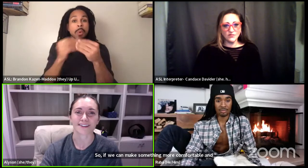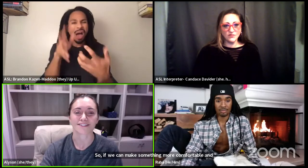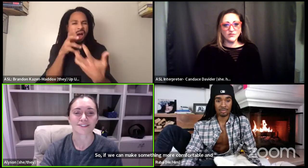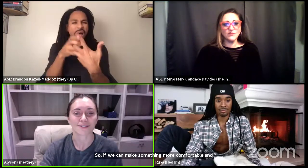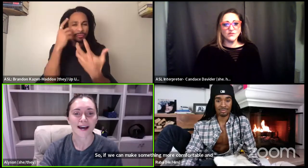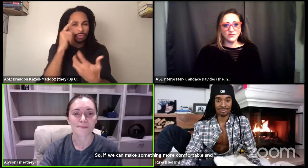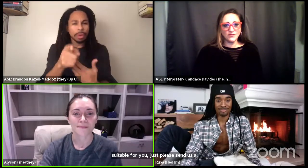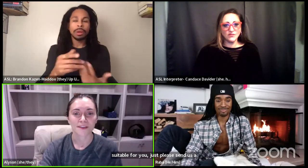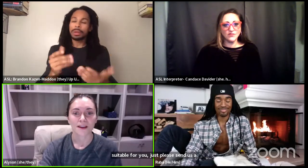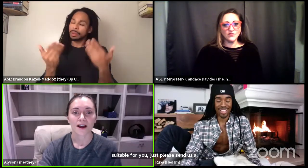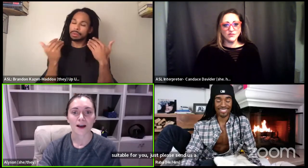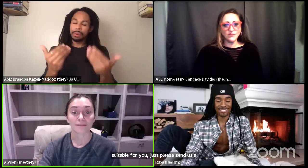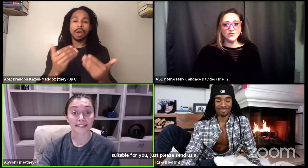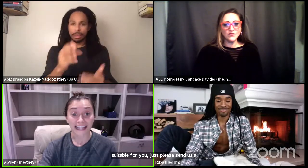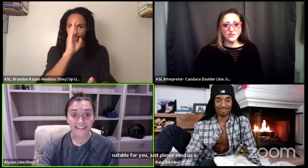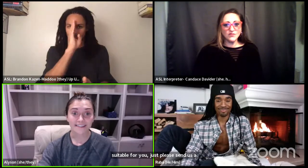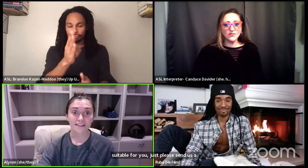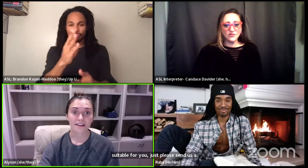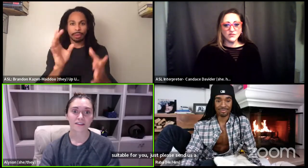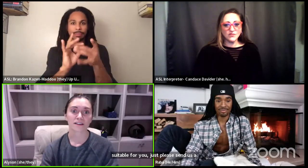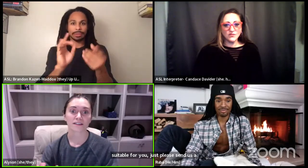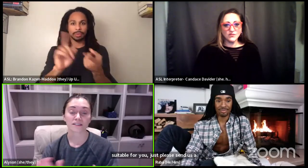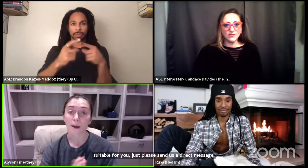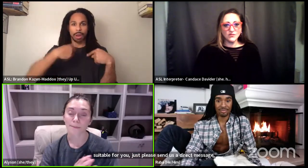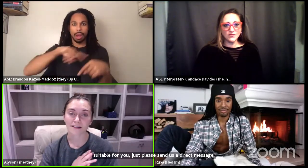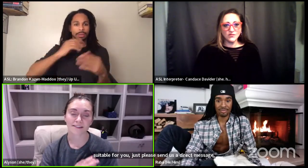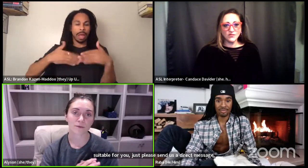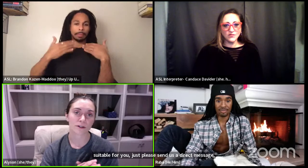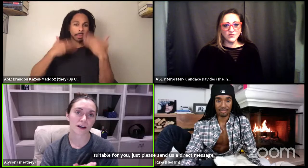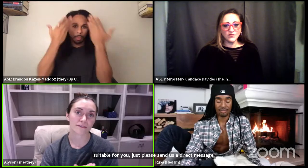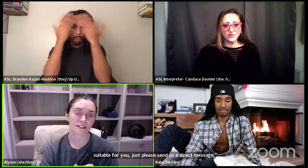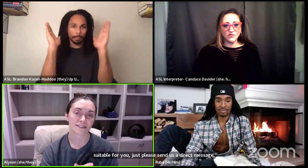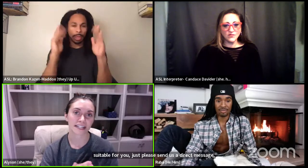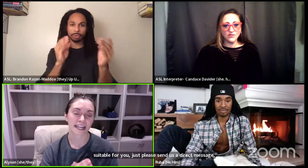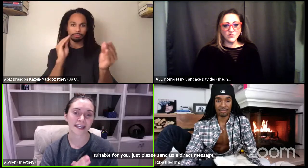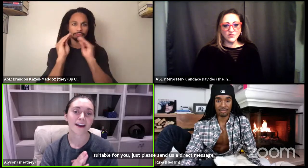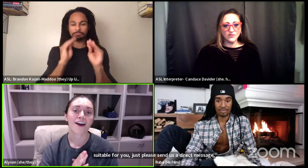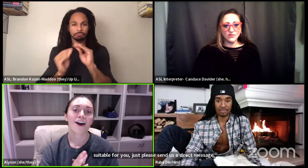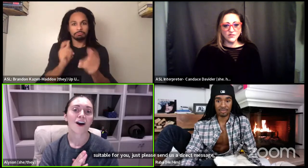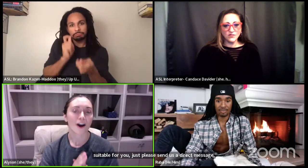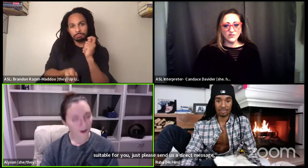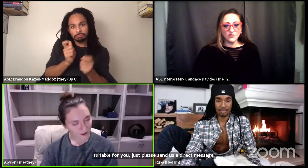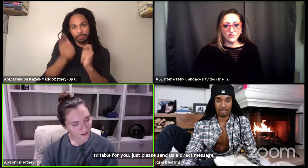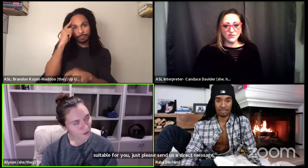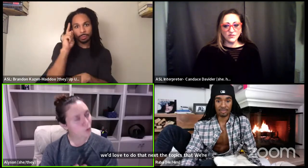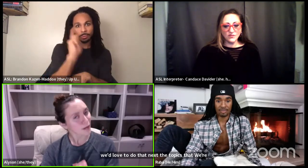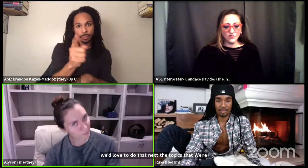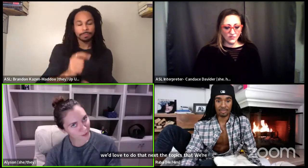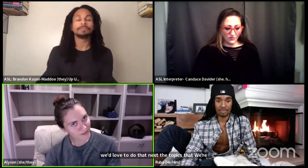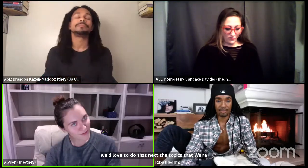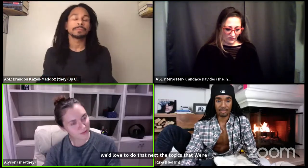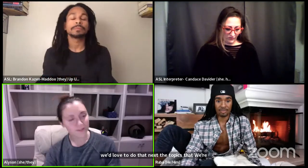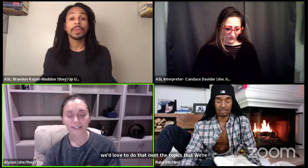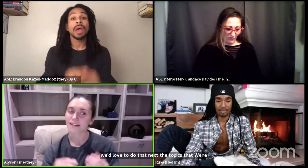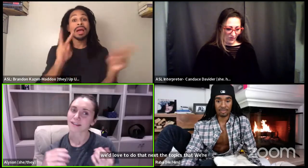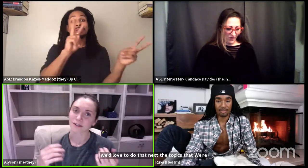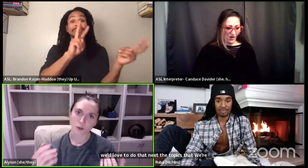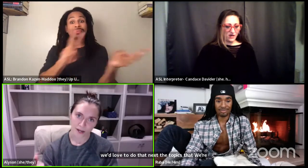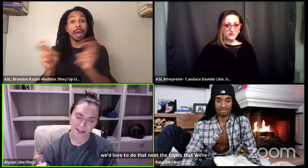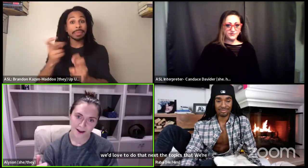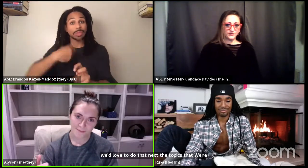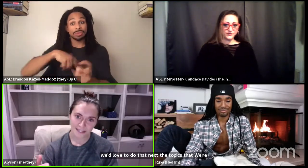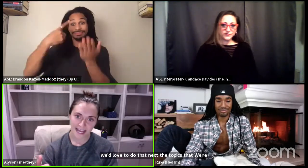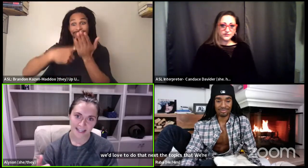message. We'd love to do that. Next, the topics that we're covering today are quite personal.